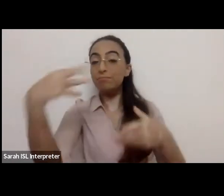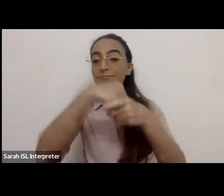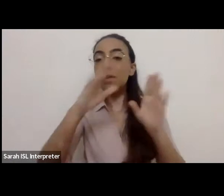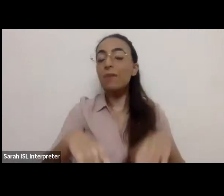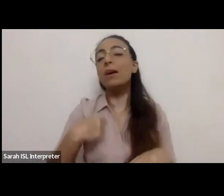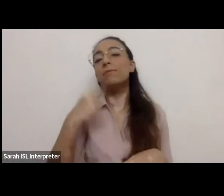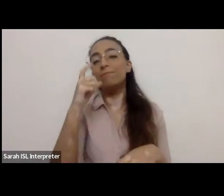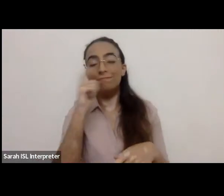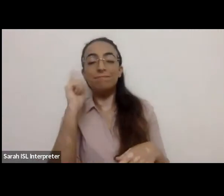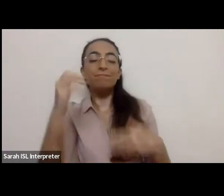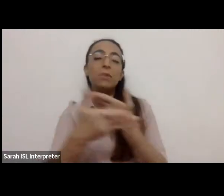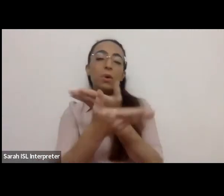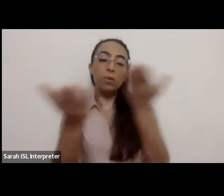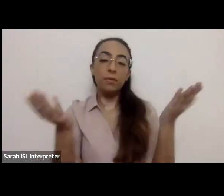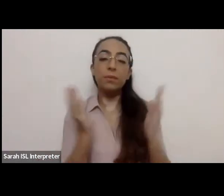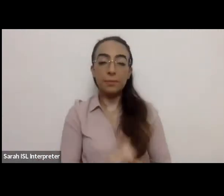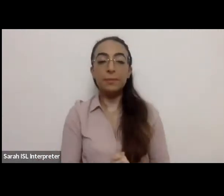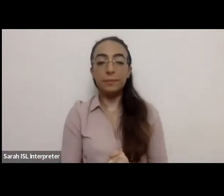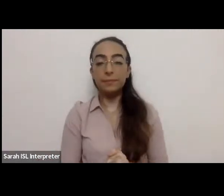gentlemen.